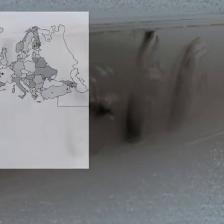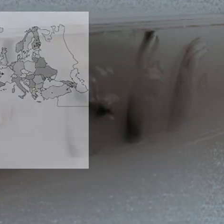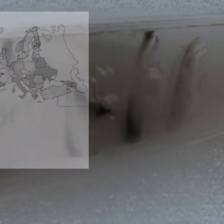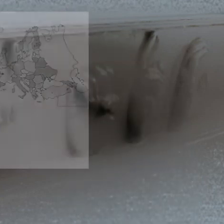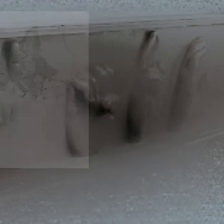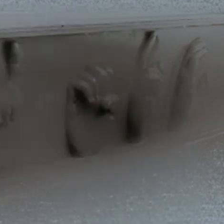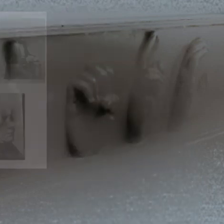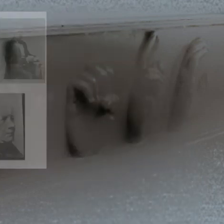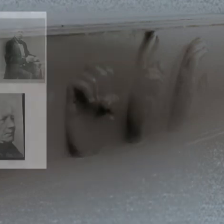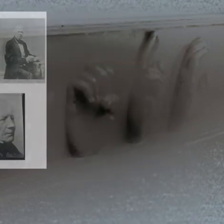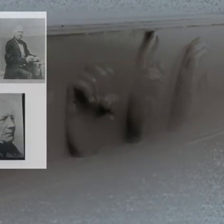Francis?